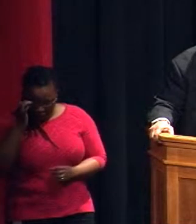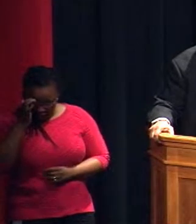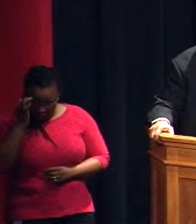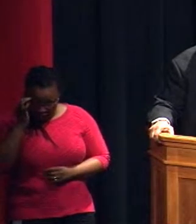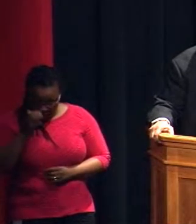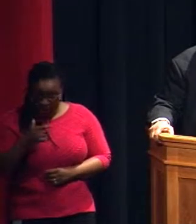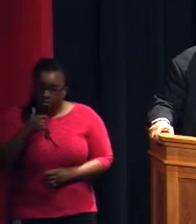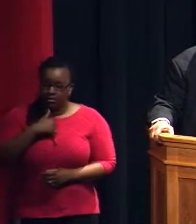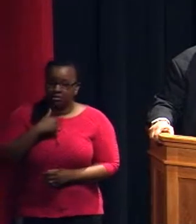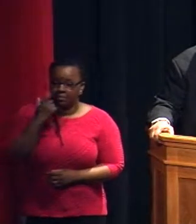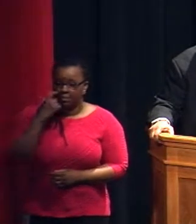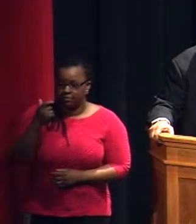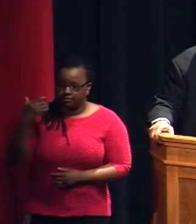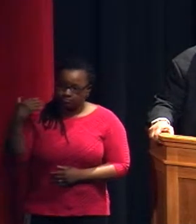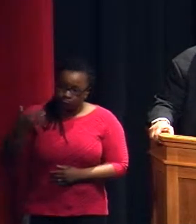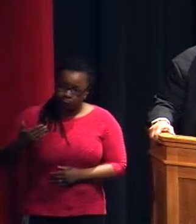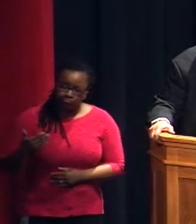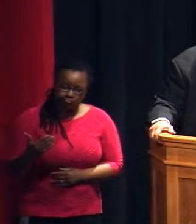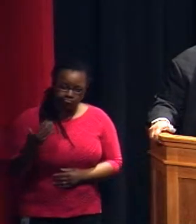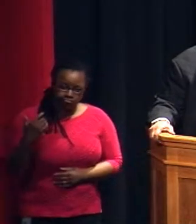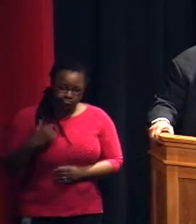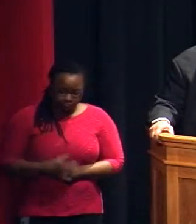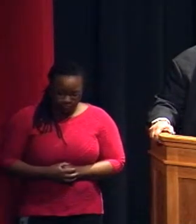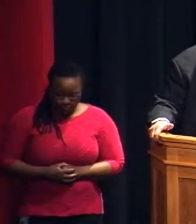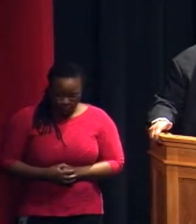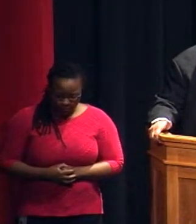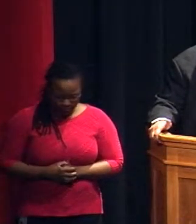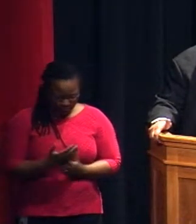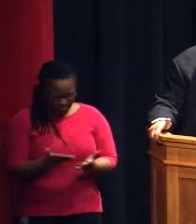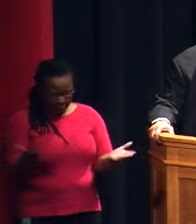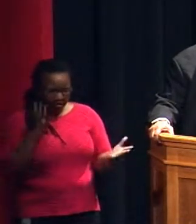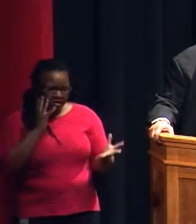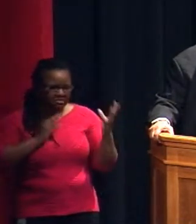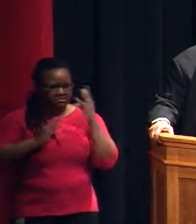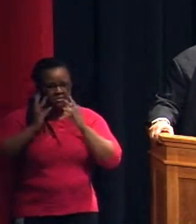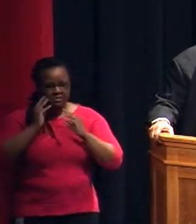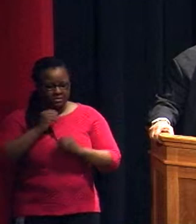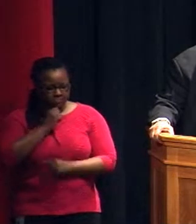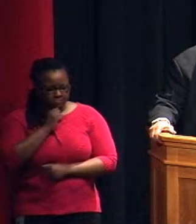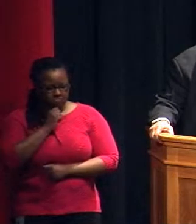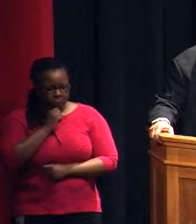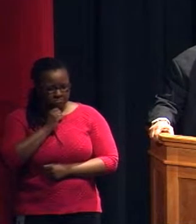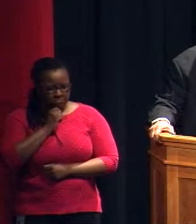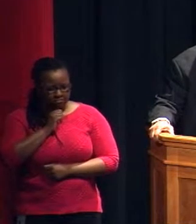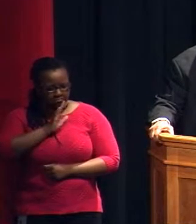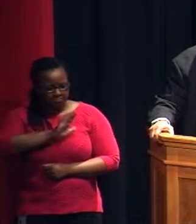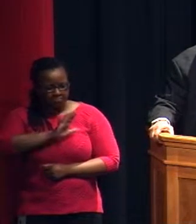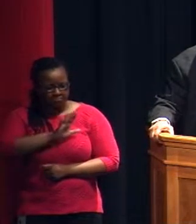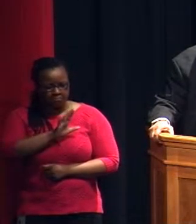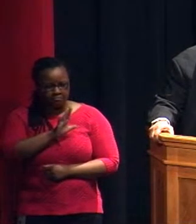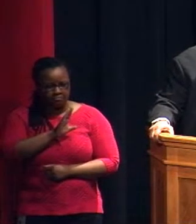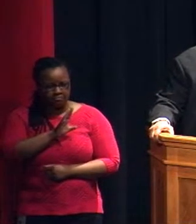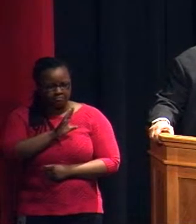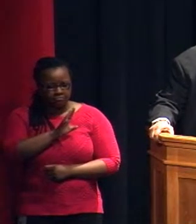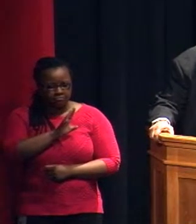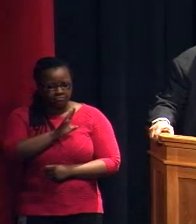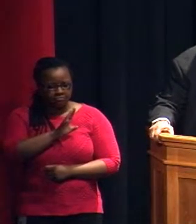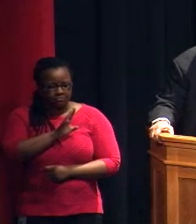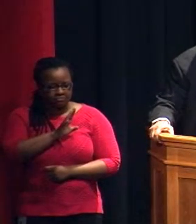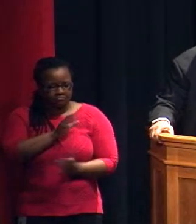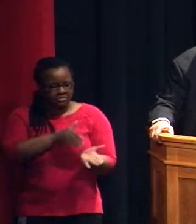years is, out of that experience, I wanted to know more about Dr. King. And so, as